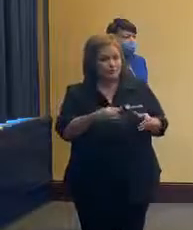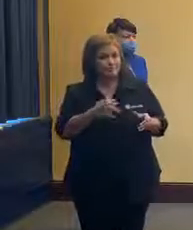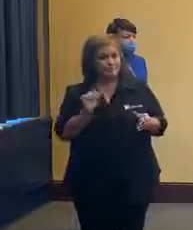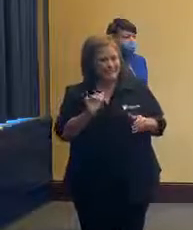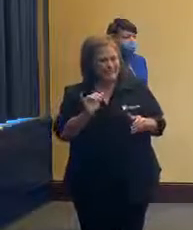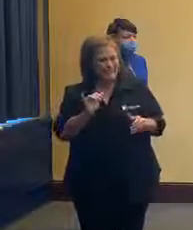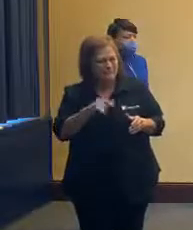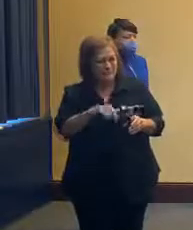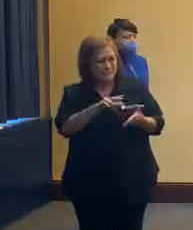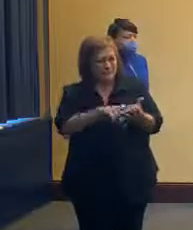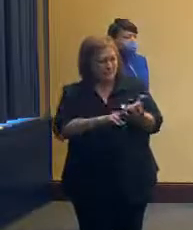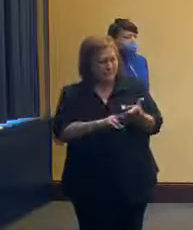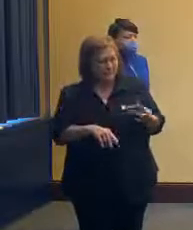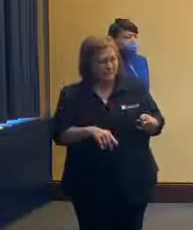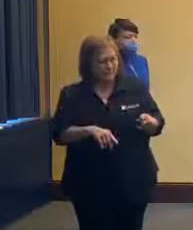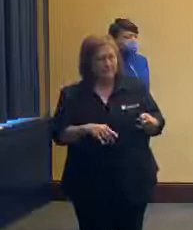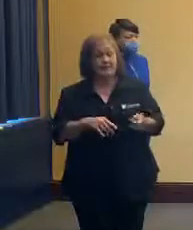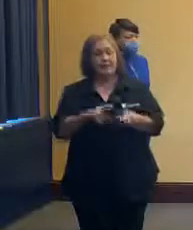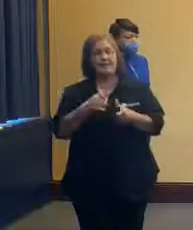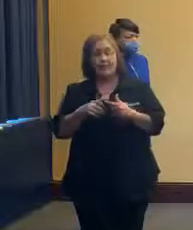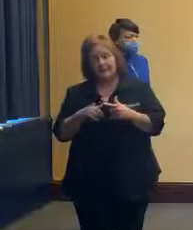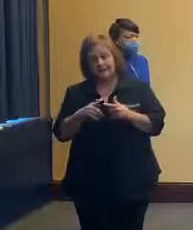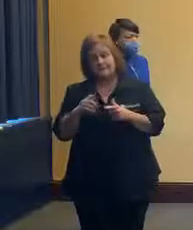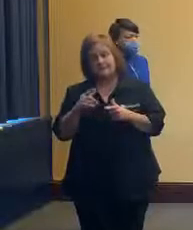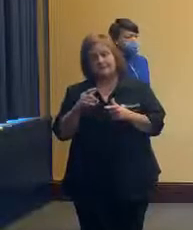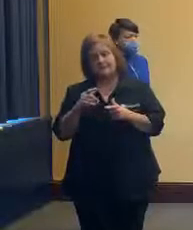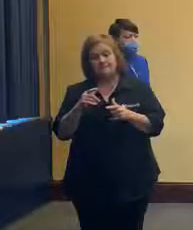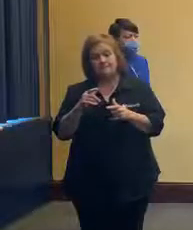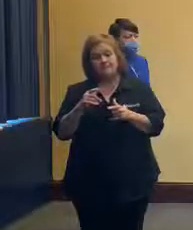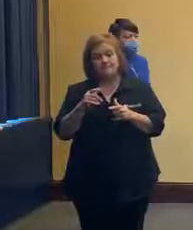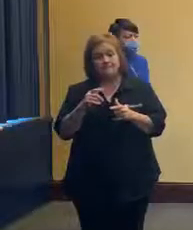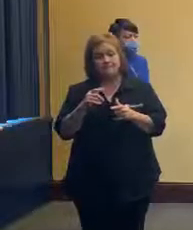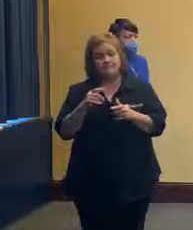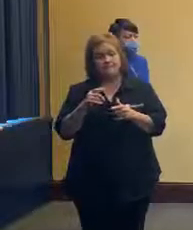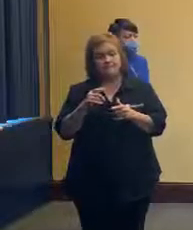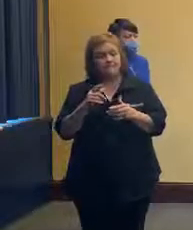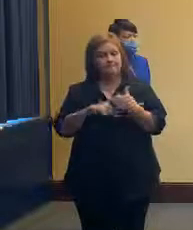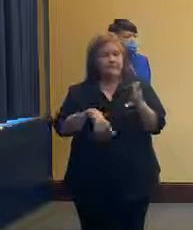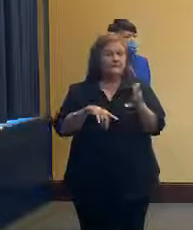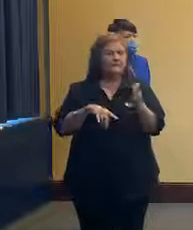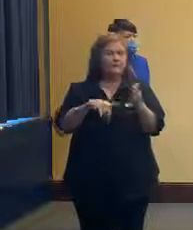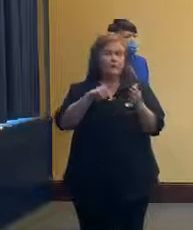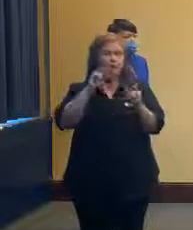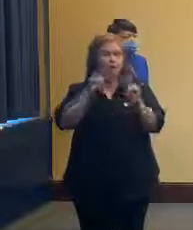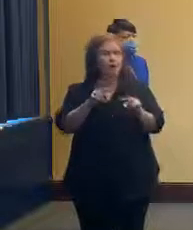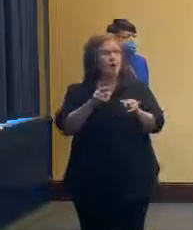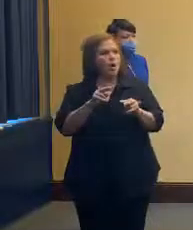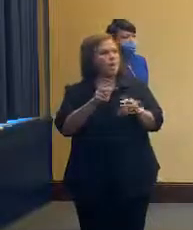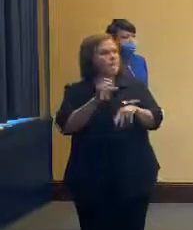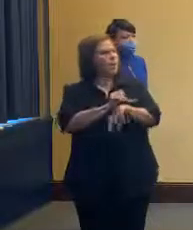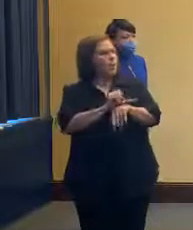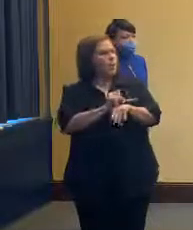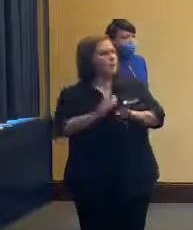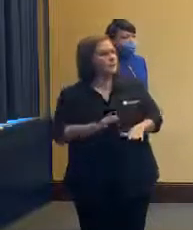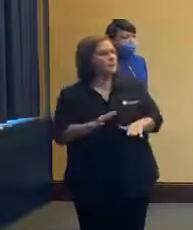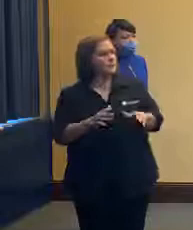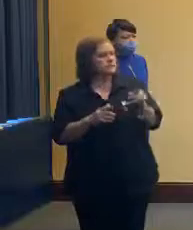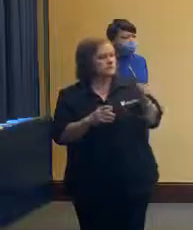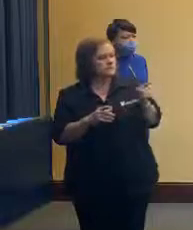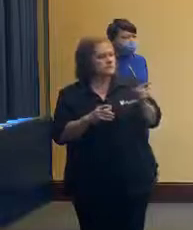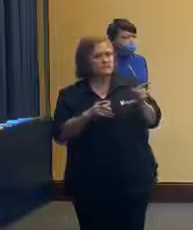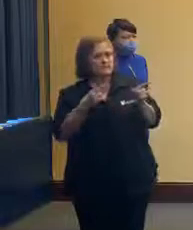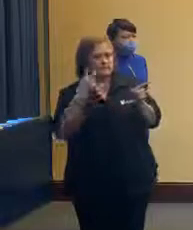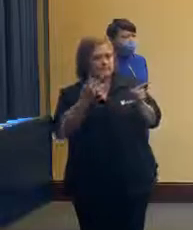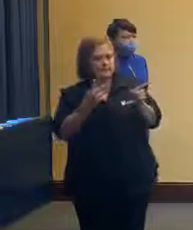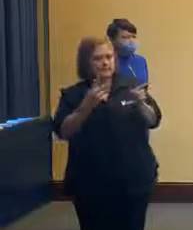example. Then you look at your, then it's, the most rational to look at your personnel side. And you start with your cost drivers, and that's where we